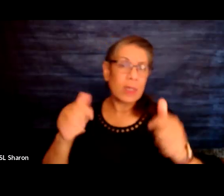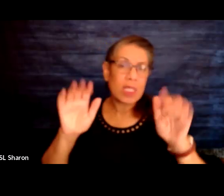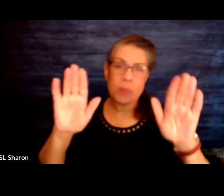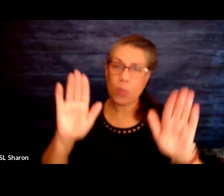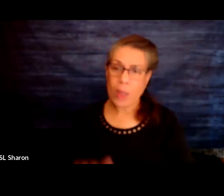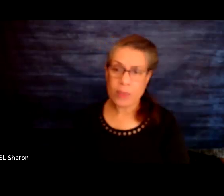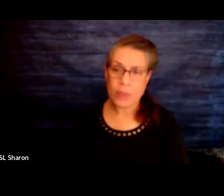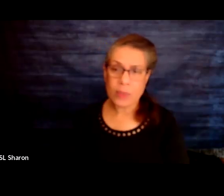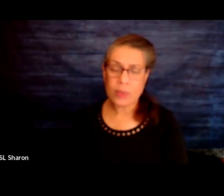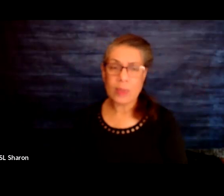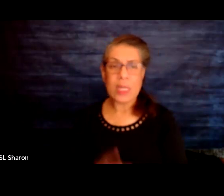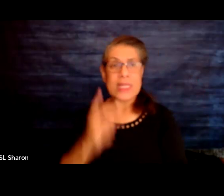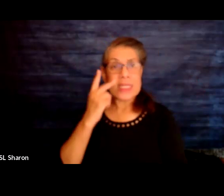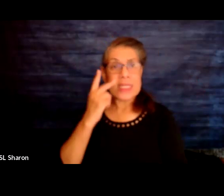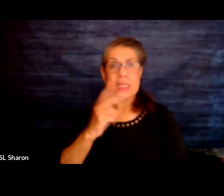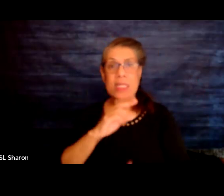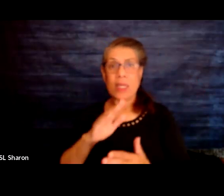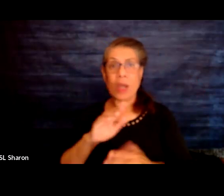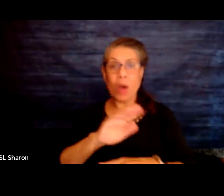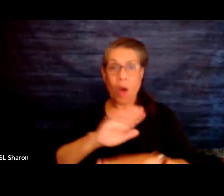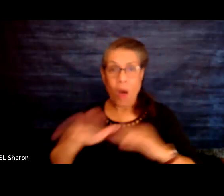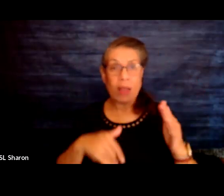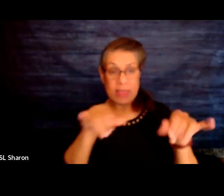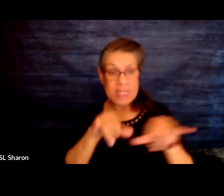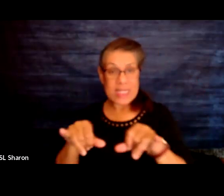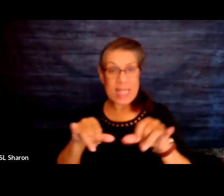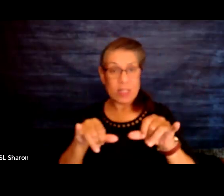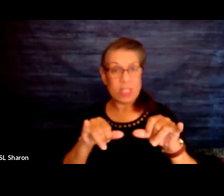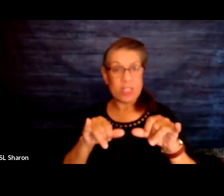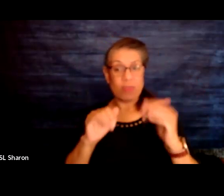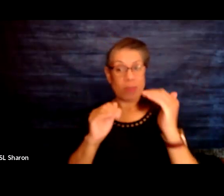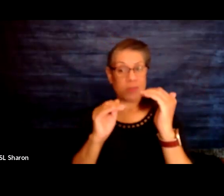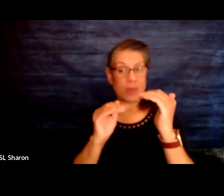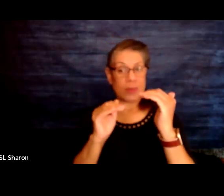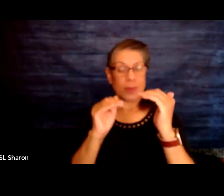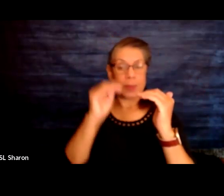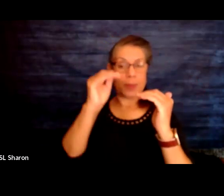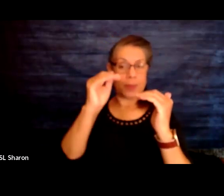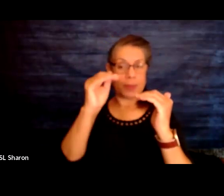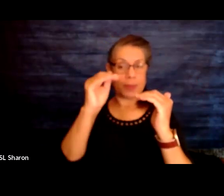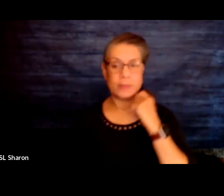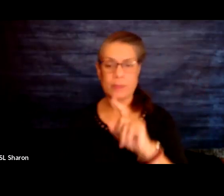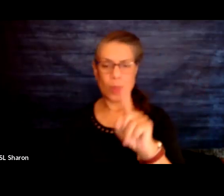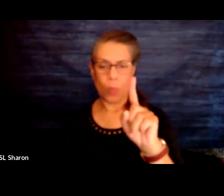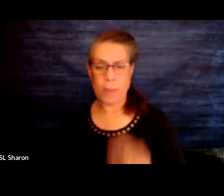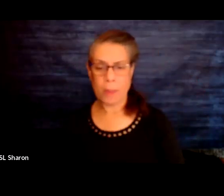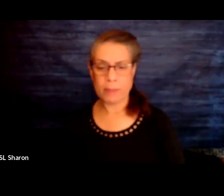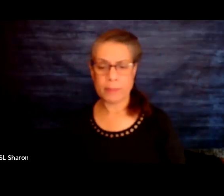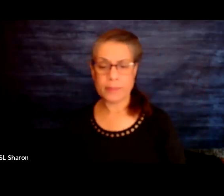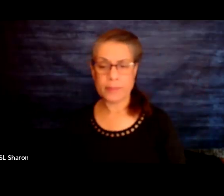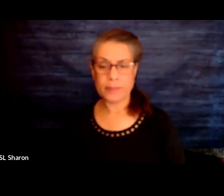see the rise across the board for a number of standards, student populations is very